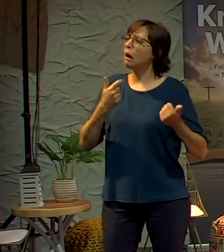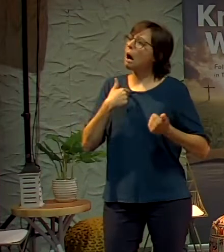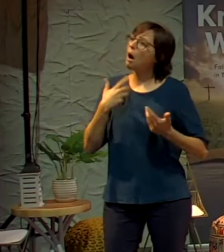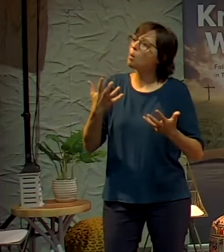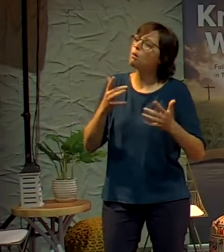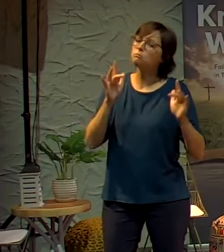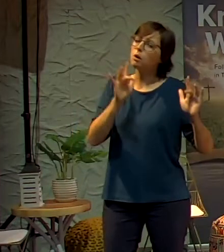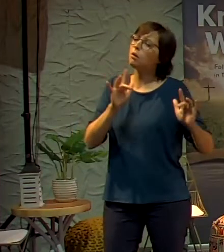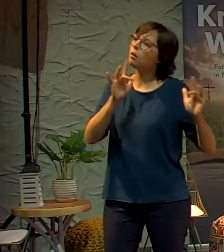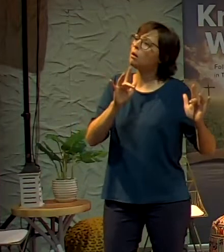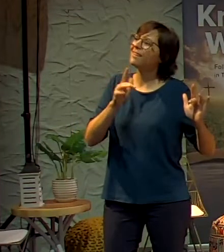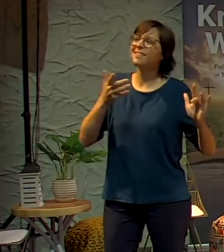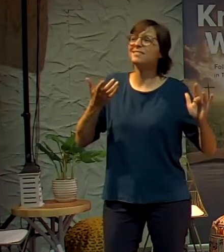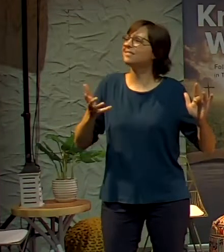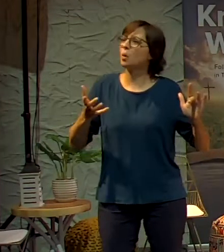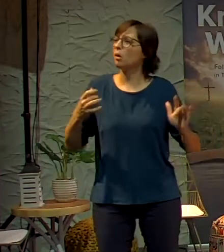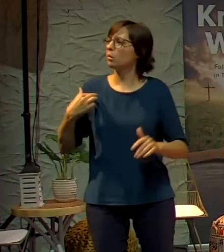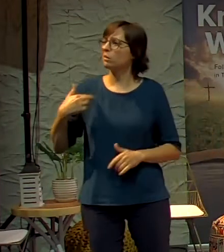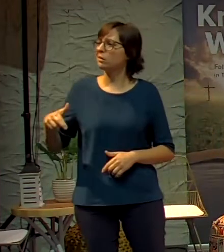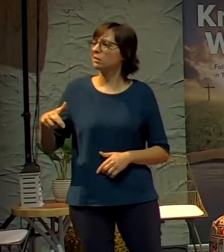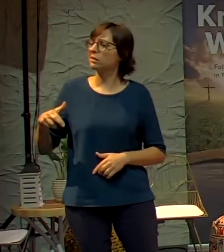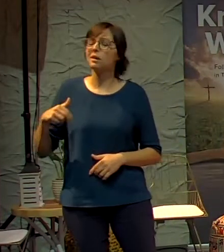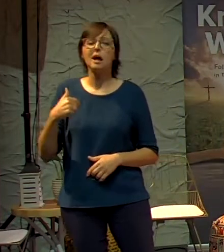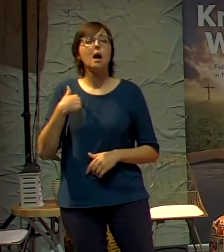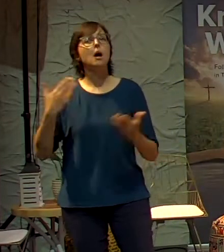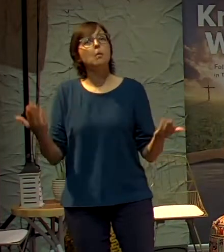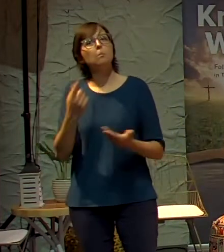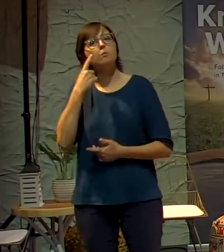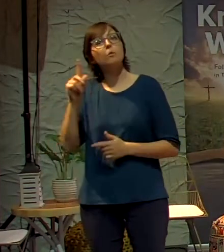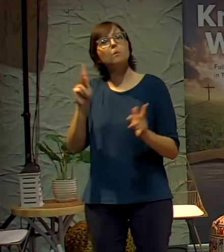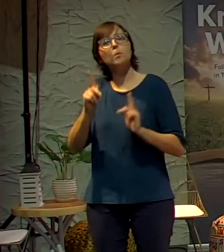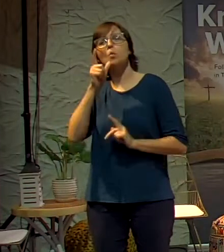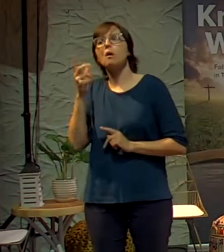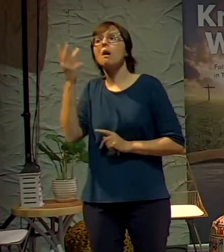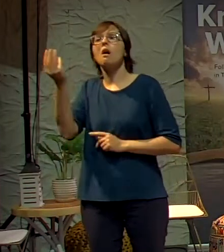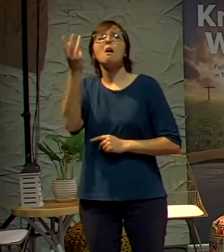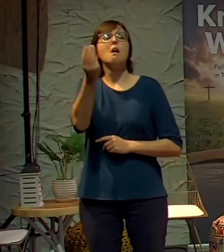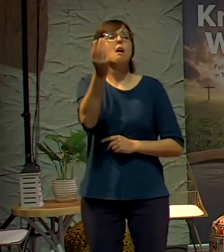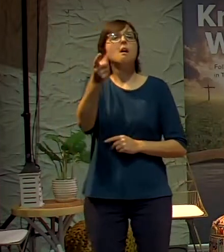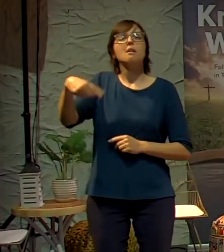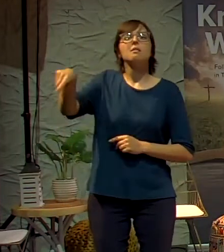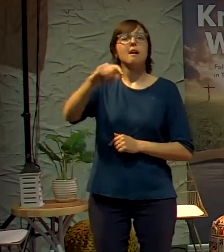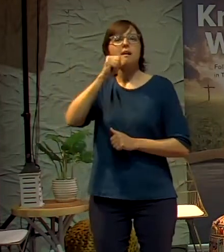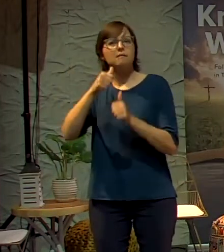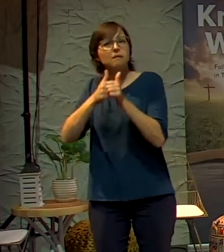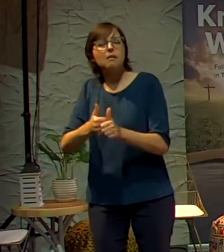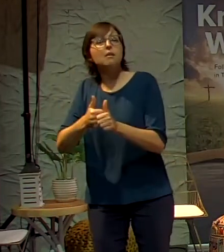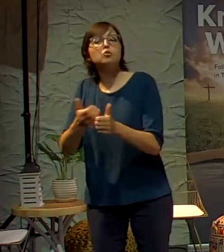religion. I'm here, think about this, to invite outsiders, not coddle